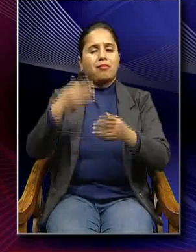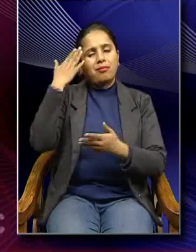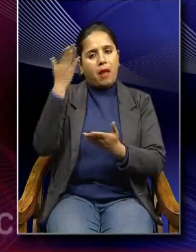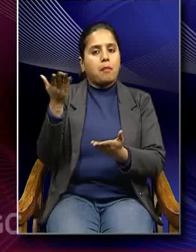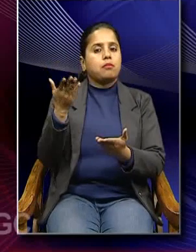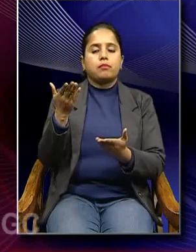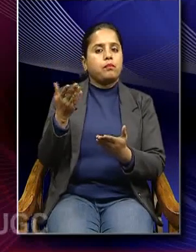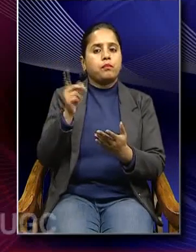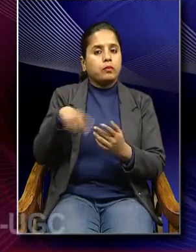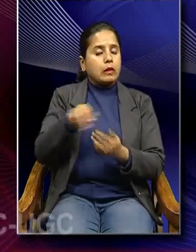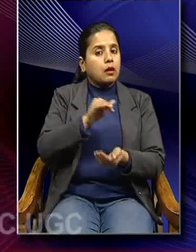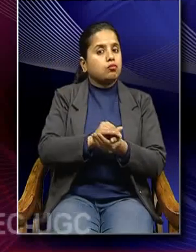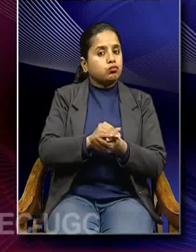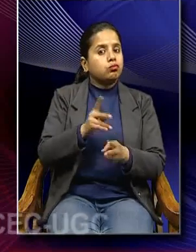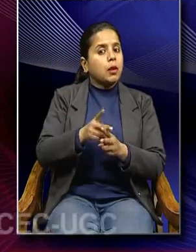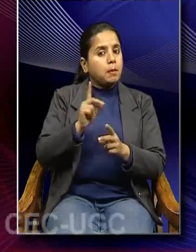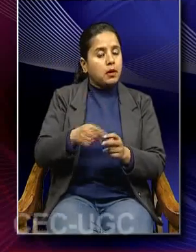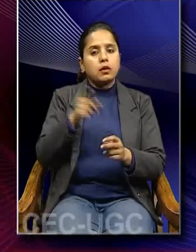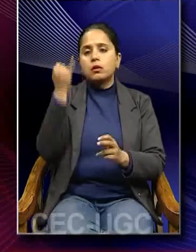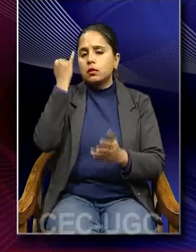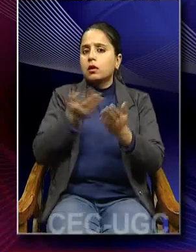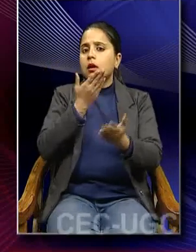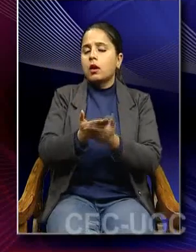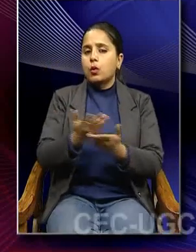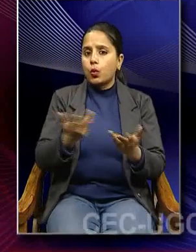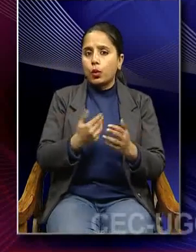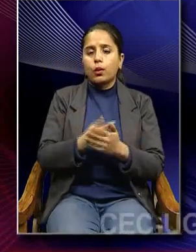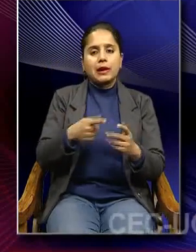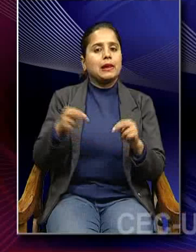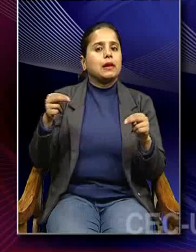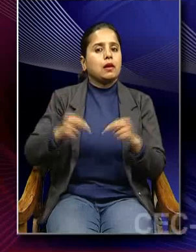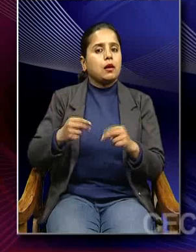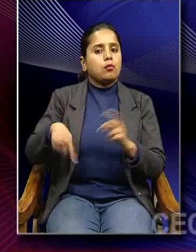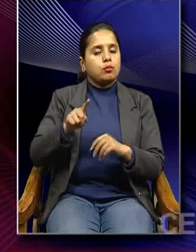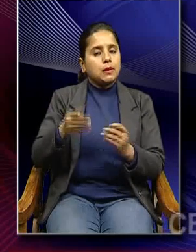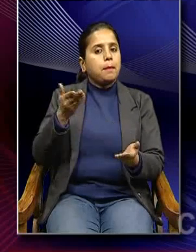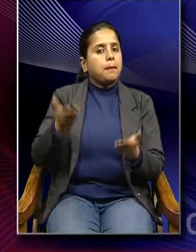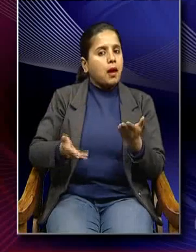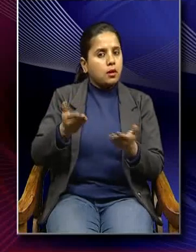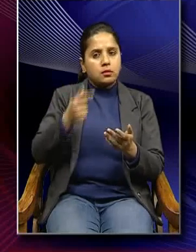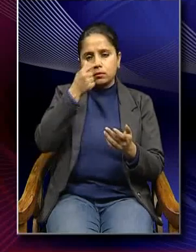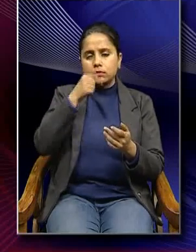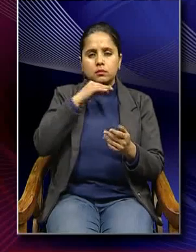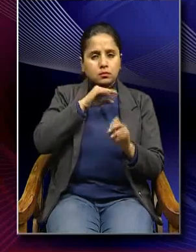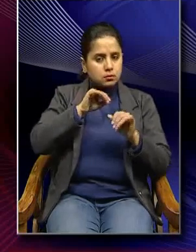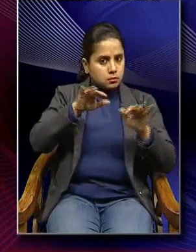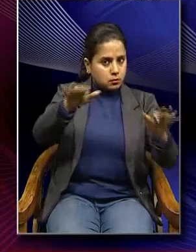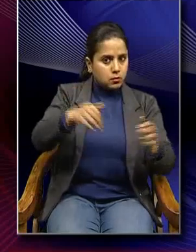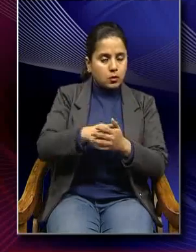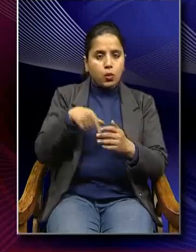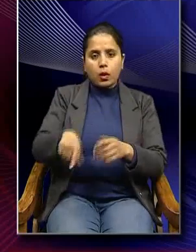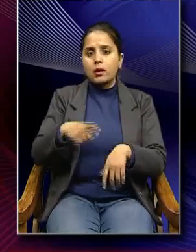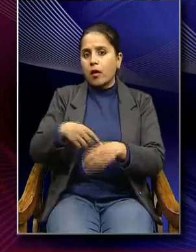kept intact. He suggested that there is a need to balance pollution generation with the